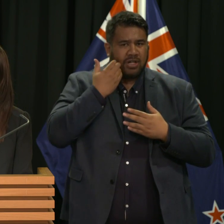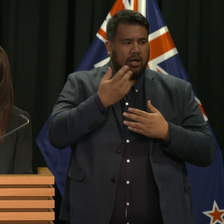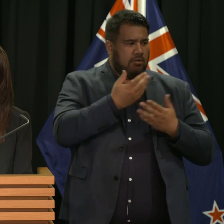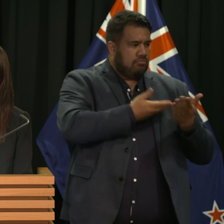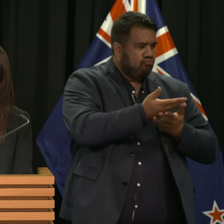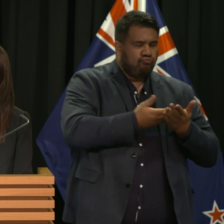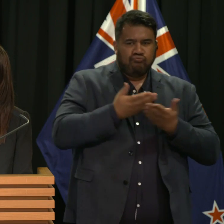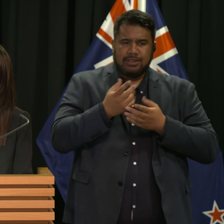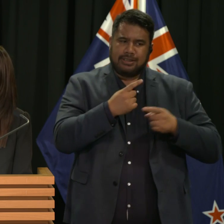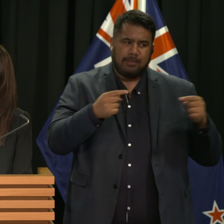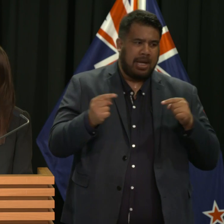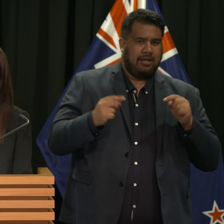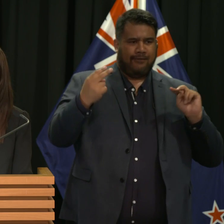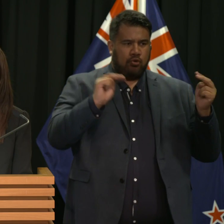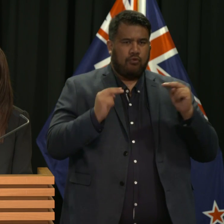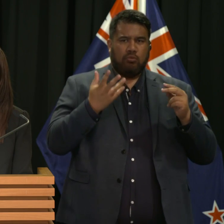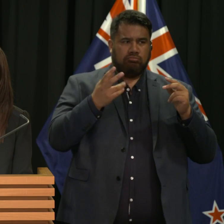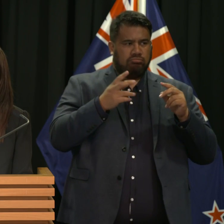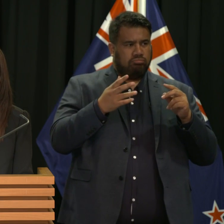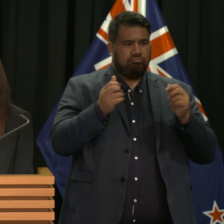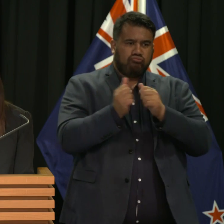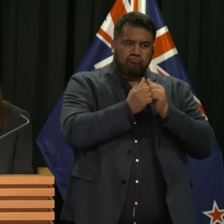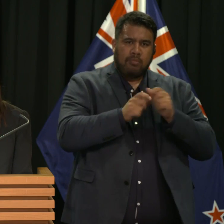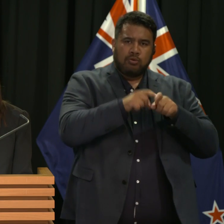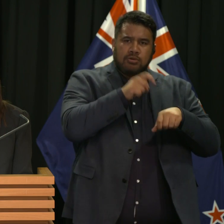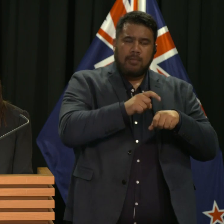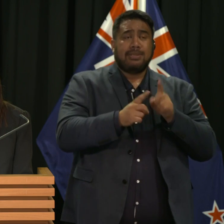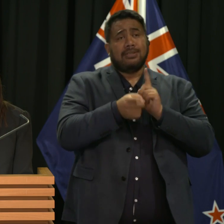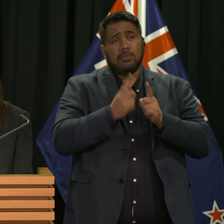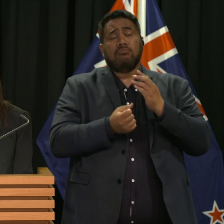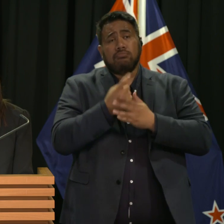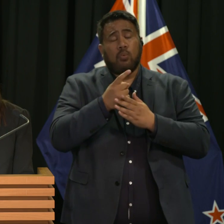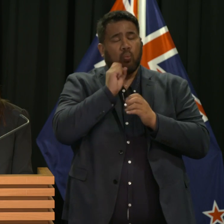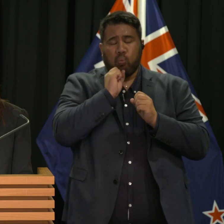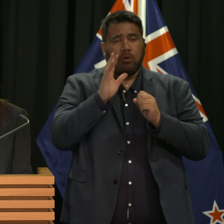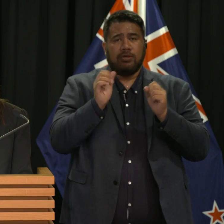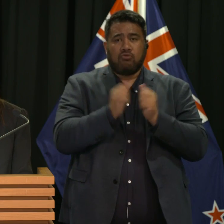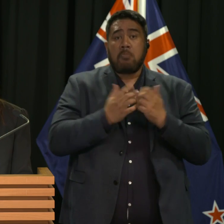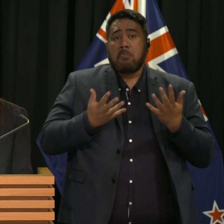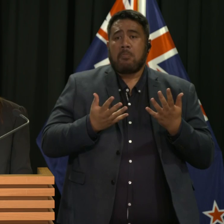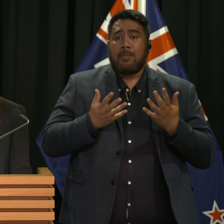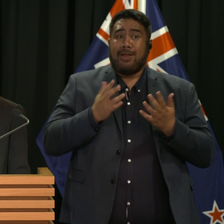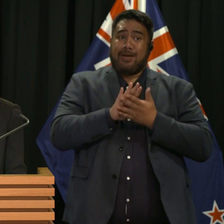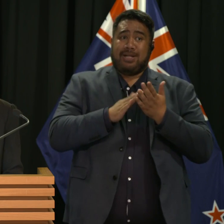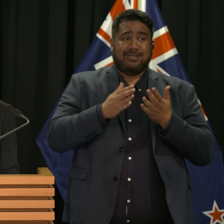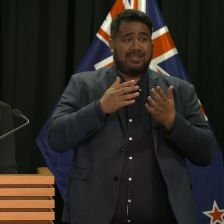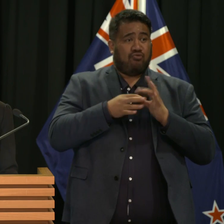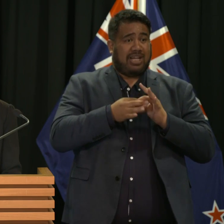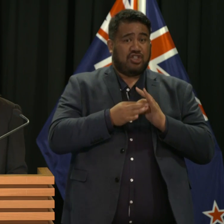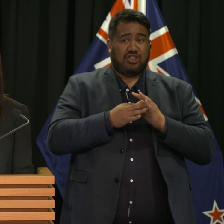have different perspectives. The majority of the time we build consensus. From time to time, we do not. It does not affect the health of our